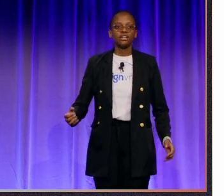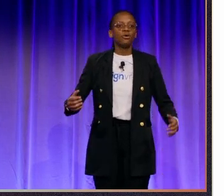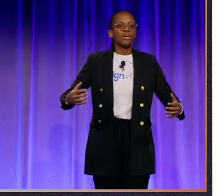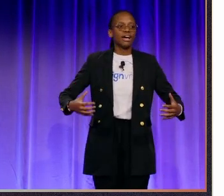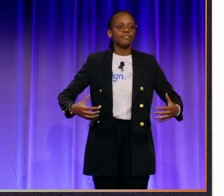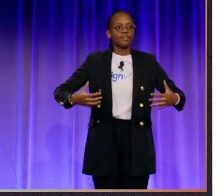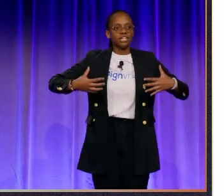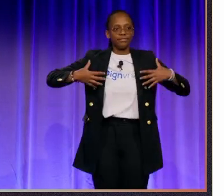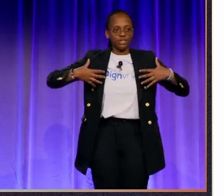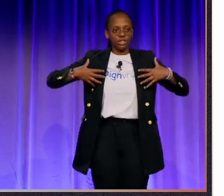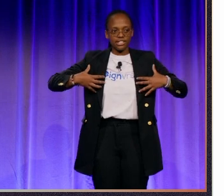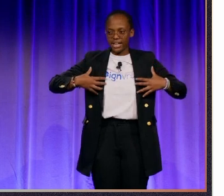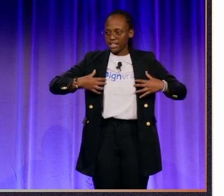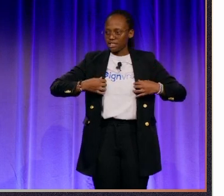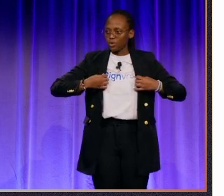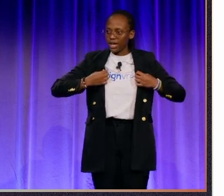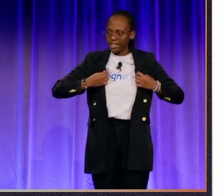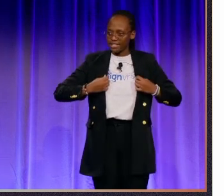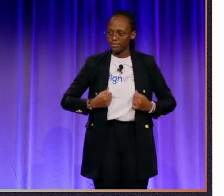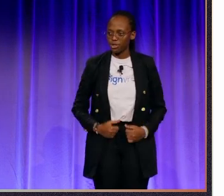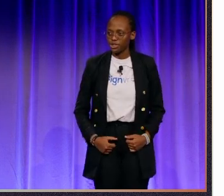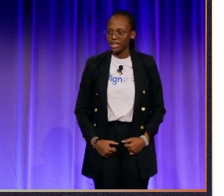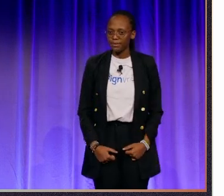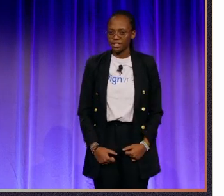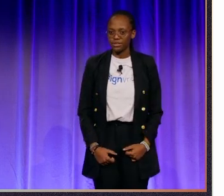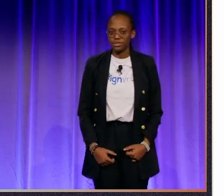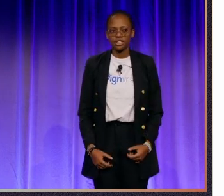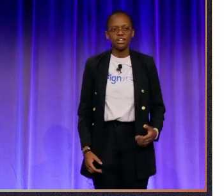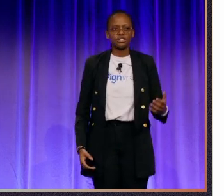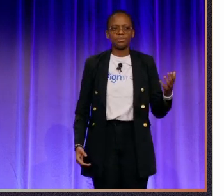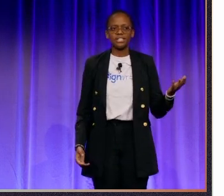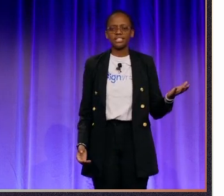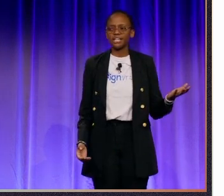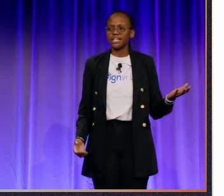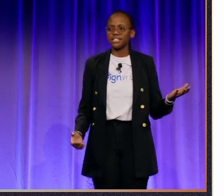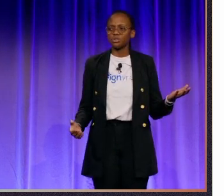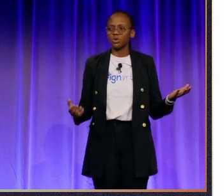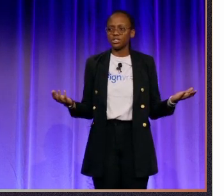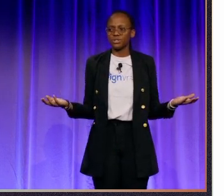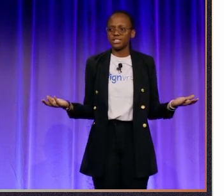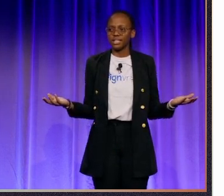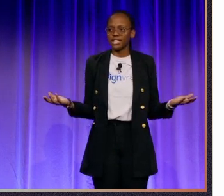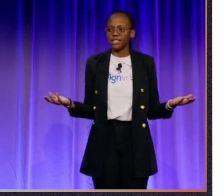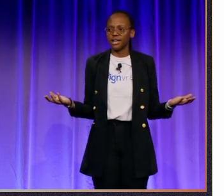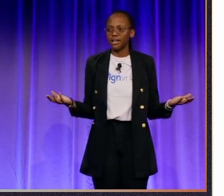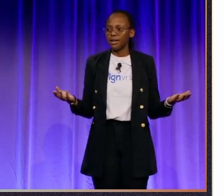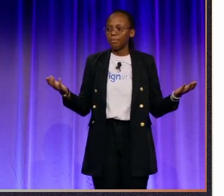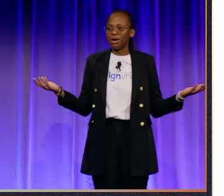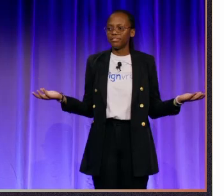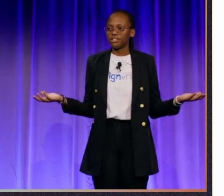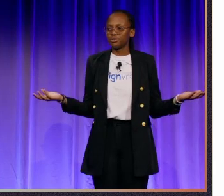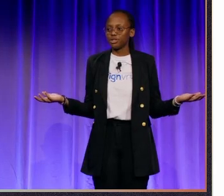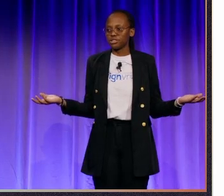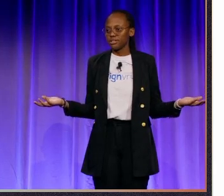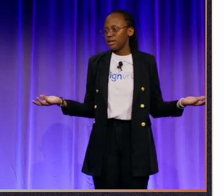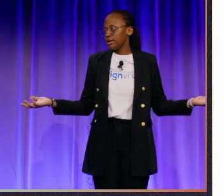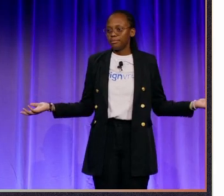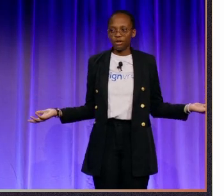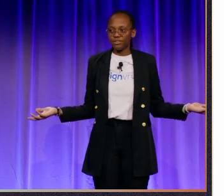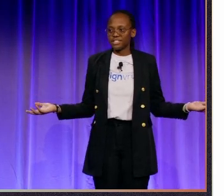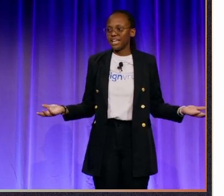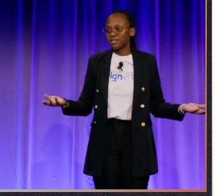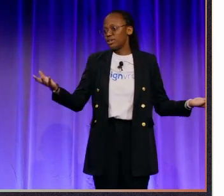it, is we have individual signers wear this motion capture suit. So basically it is what we see in the Marvel Studios